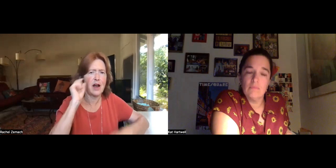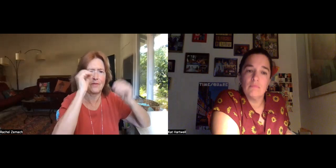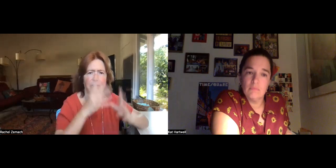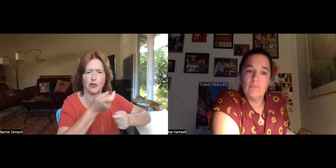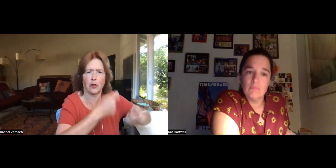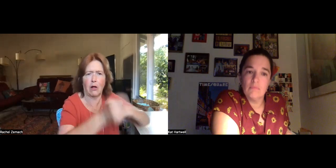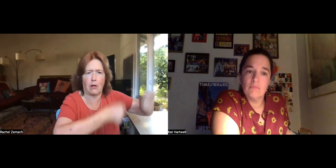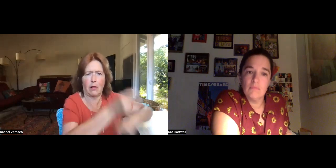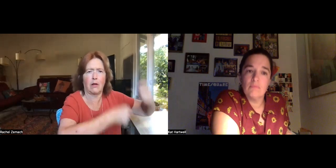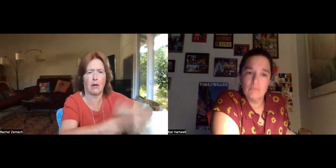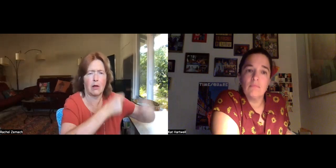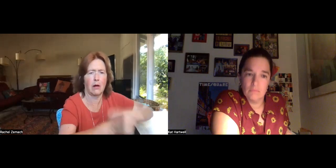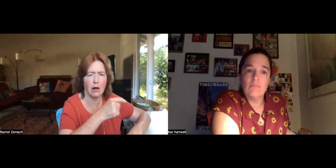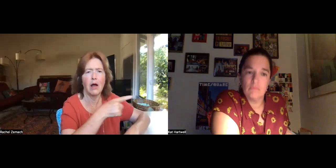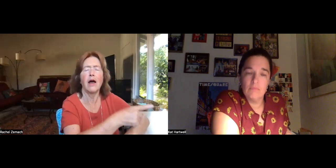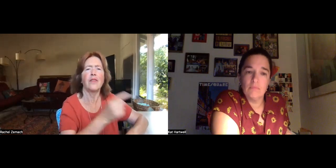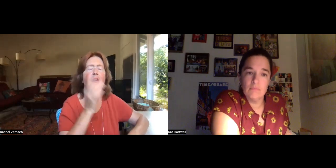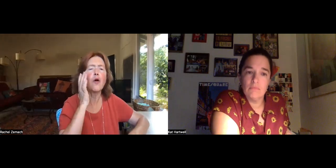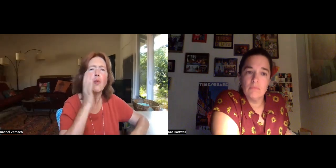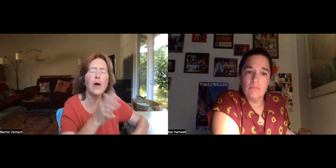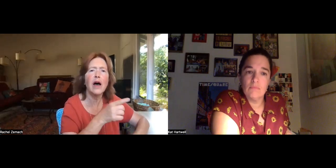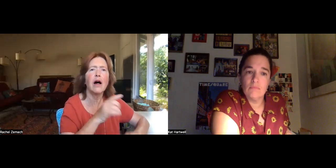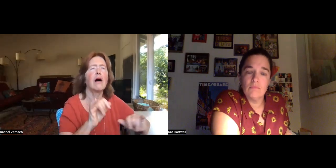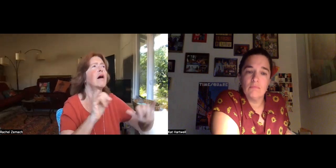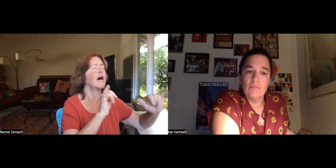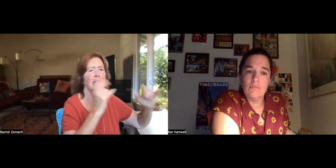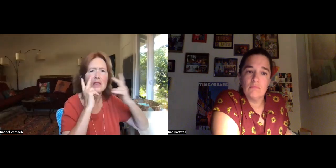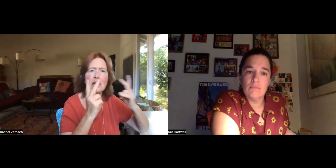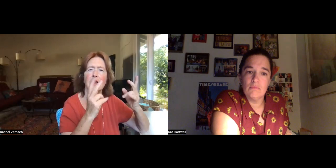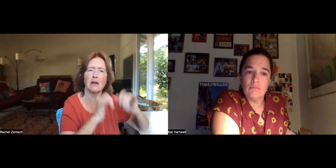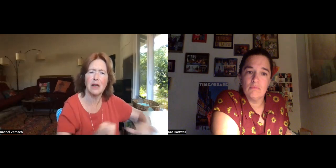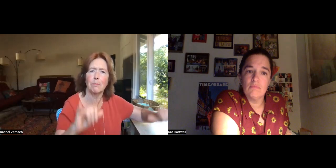deaf teacher, they will see them